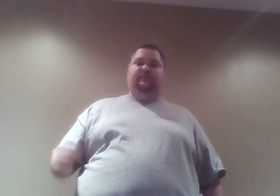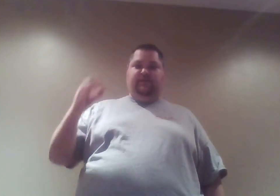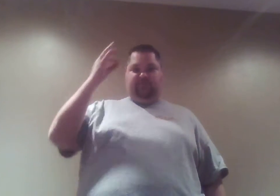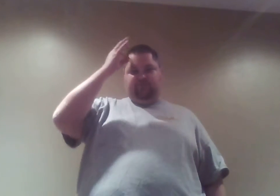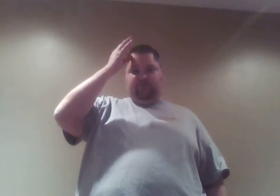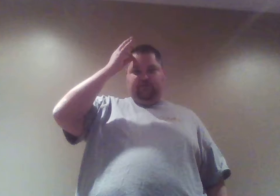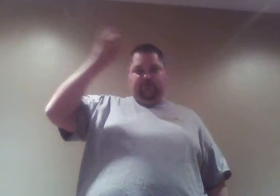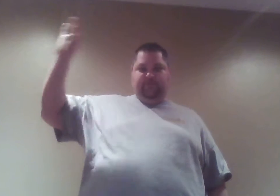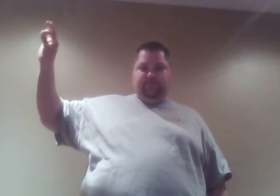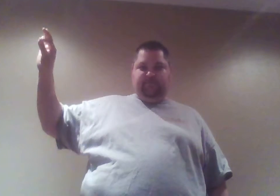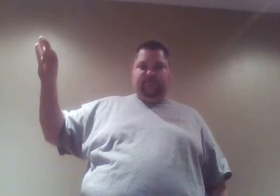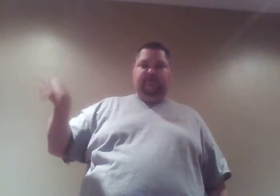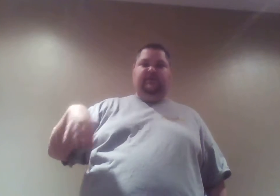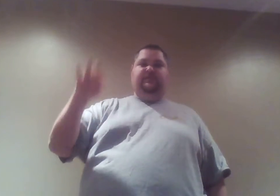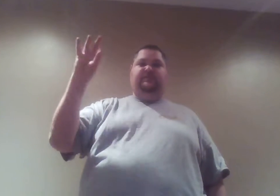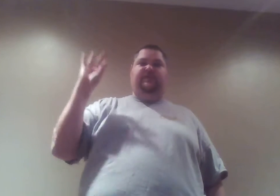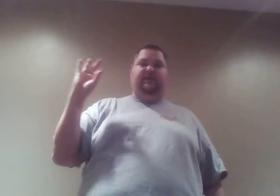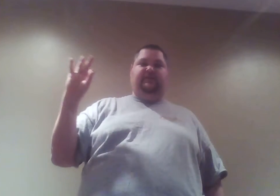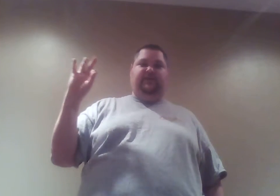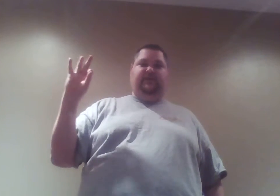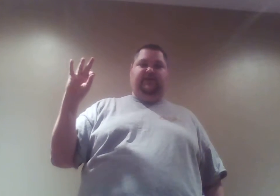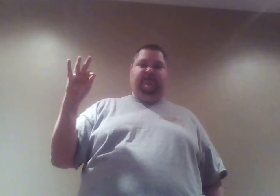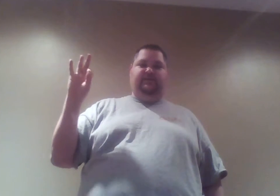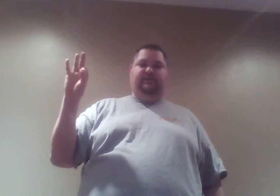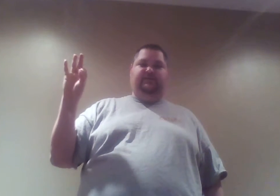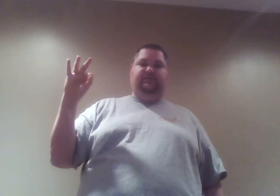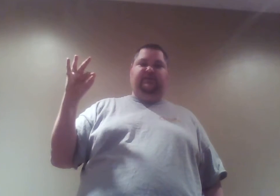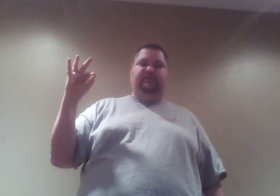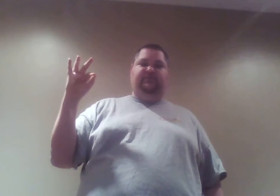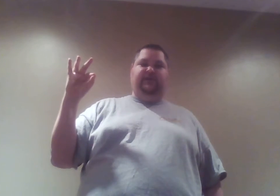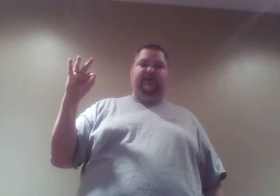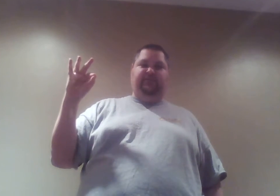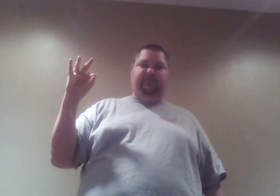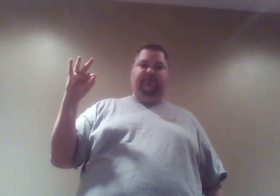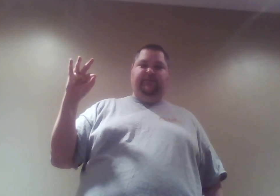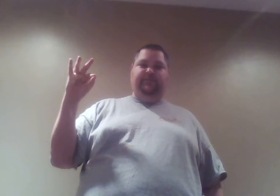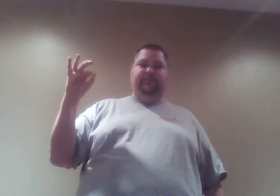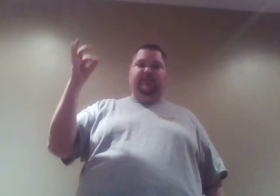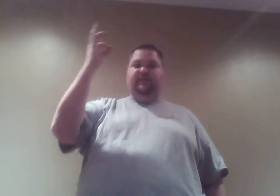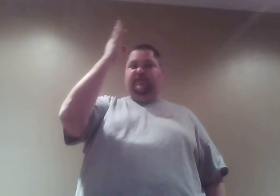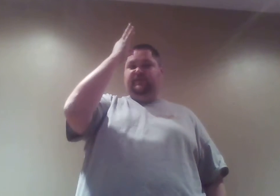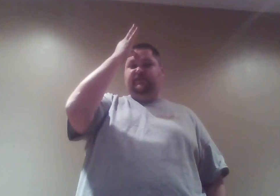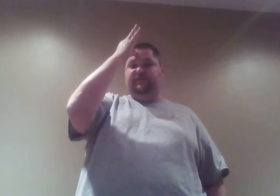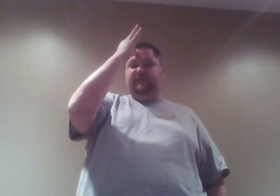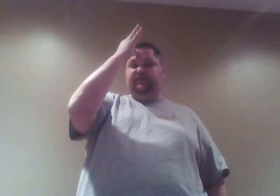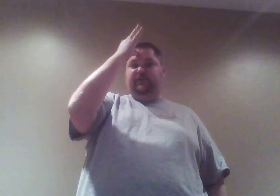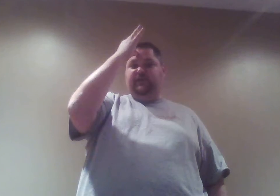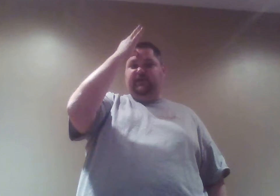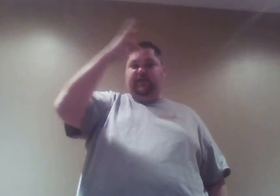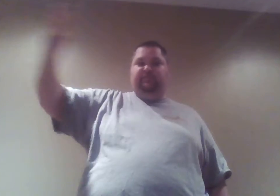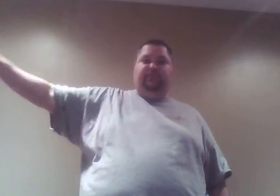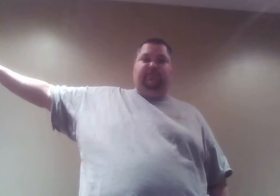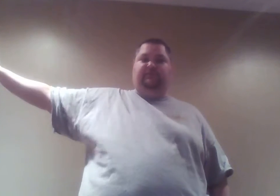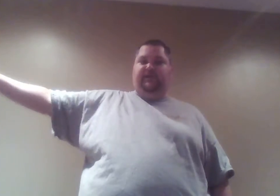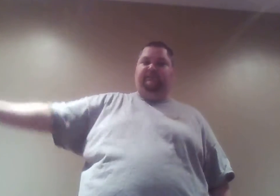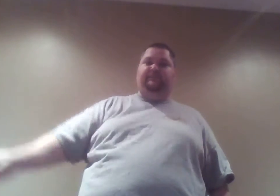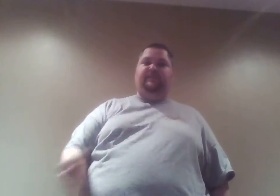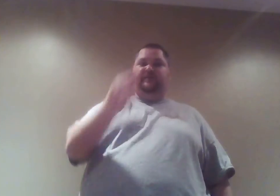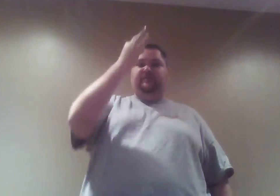Now four, you make the sign for F, stick it to your head and pull it away.